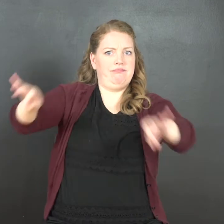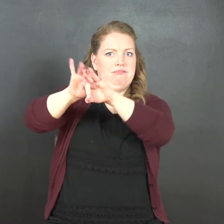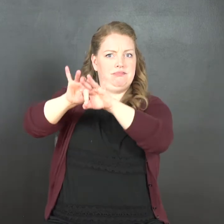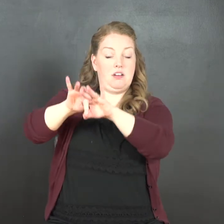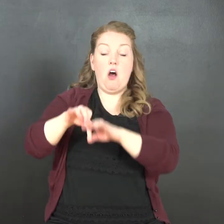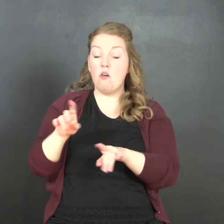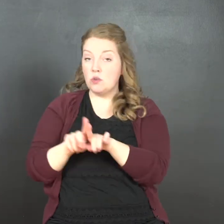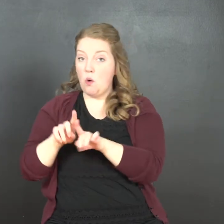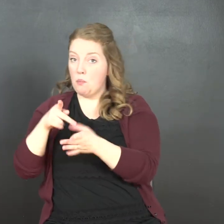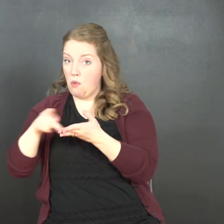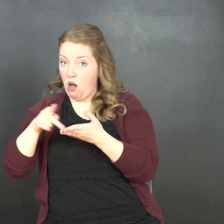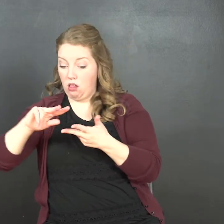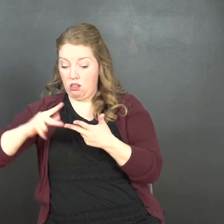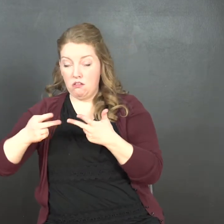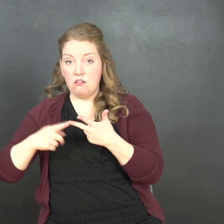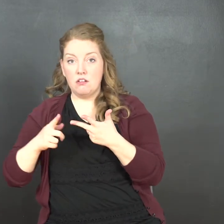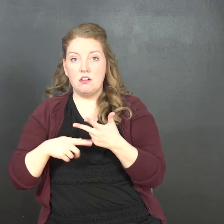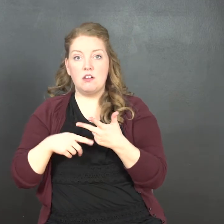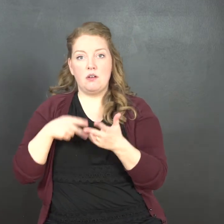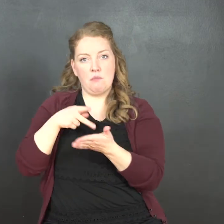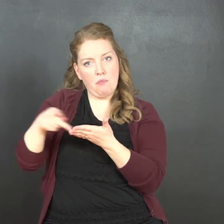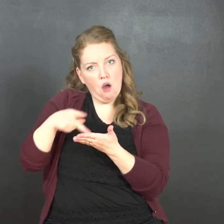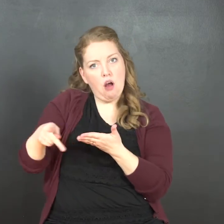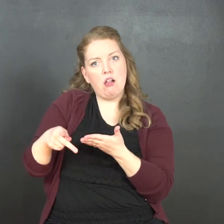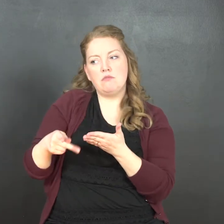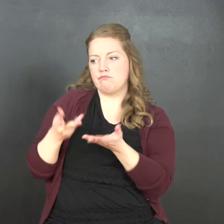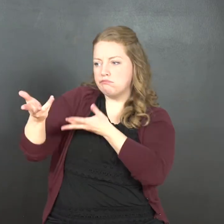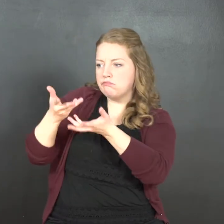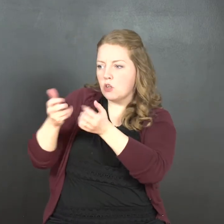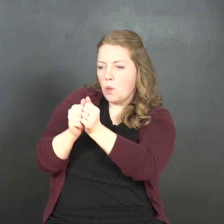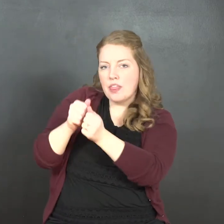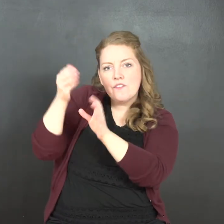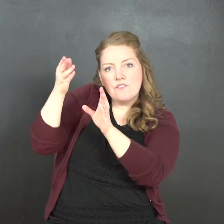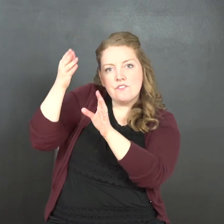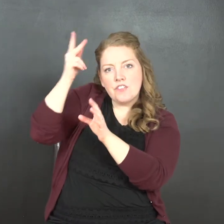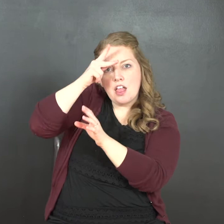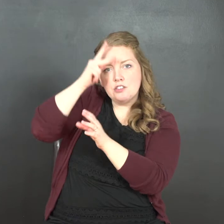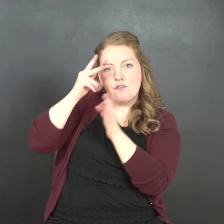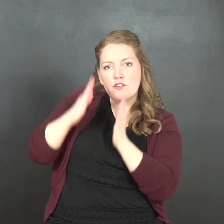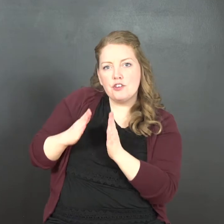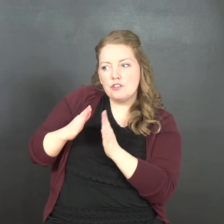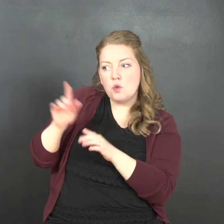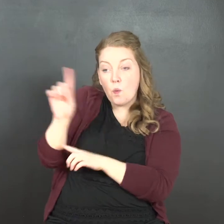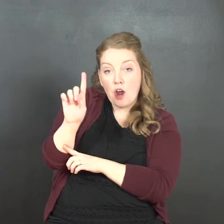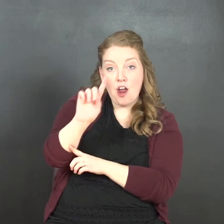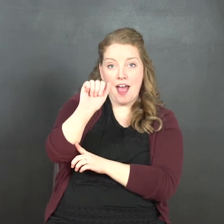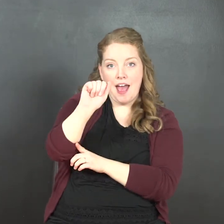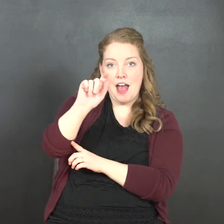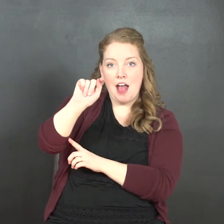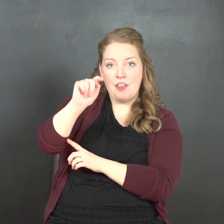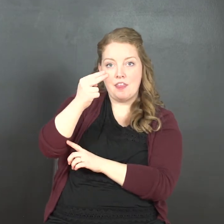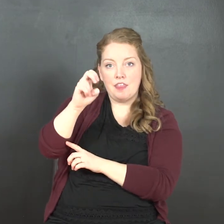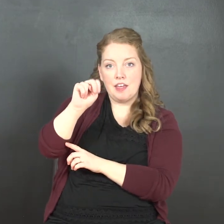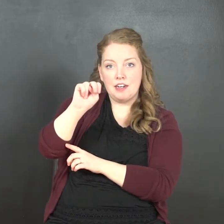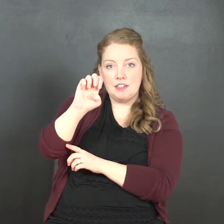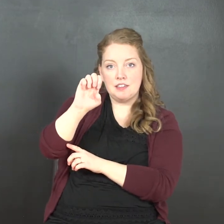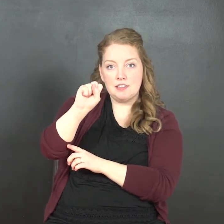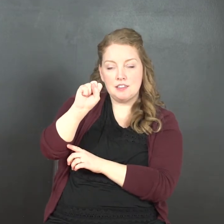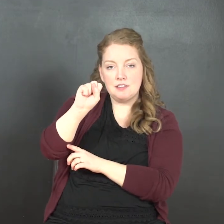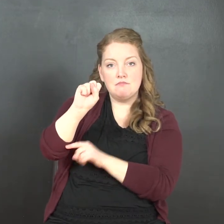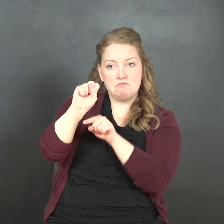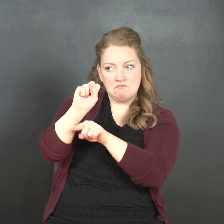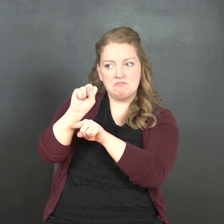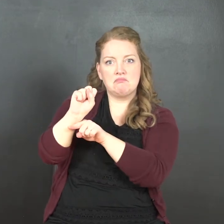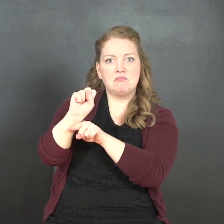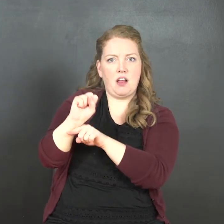Paul. And Paul was dealing with the philosophers in Athens in Acts chapter 17. They were extremely rude to him. They called him